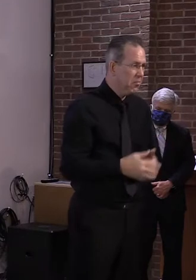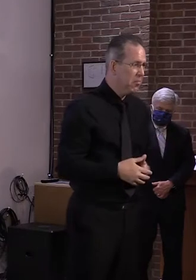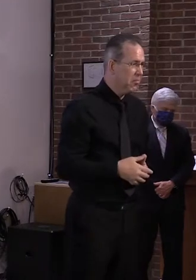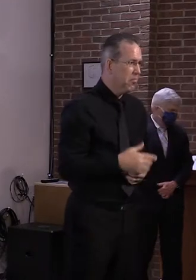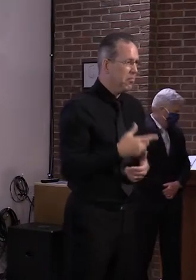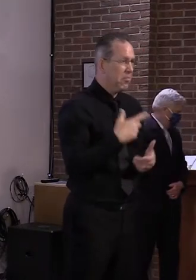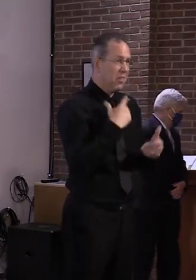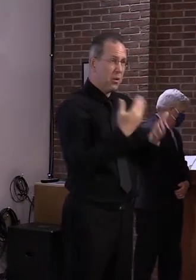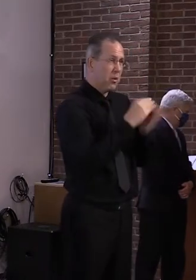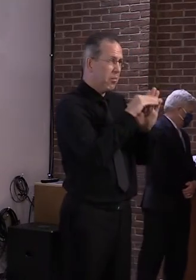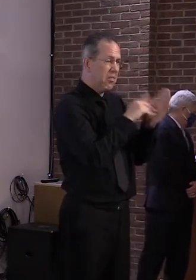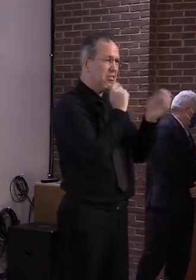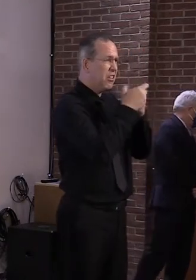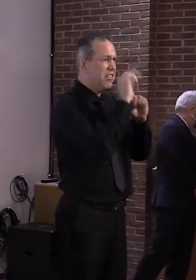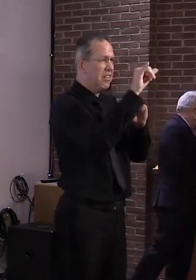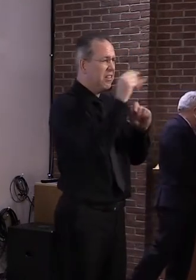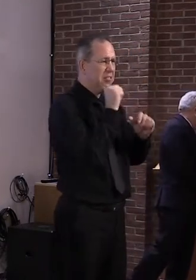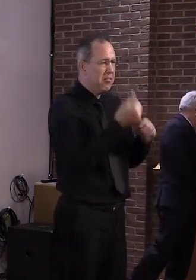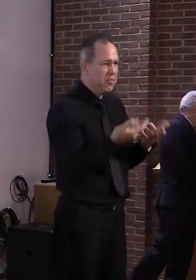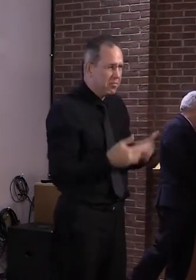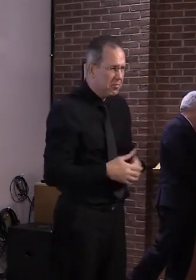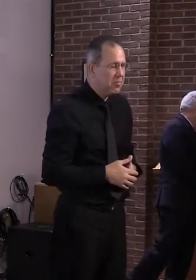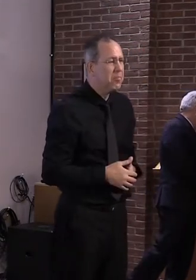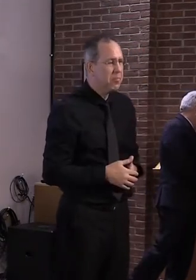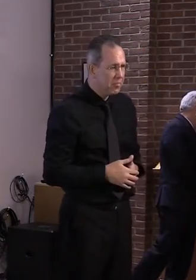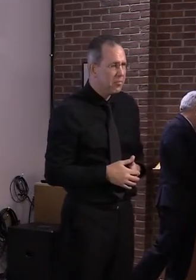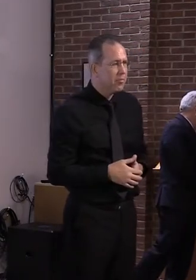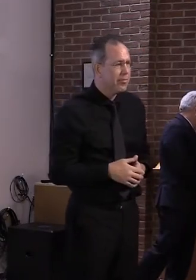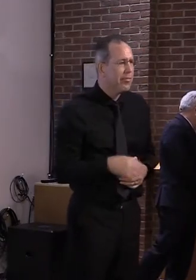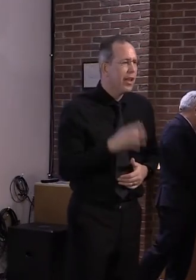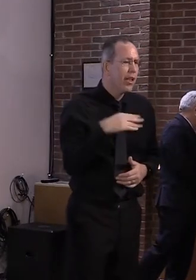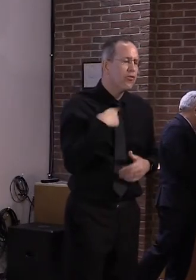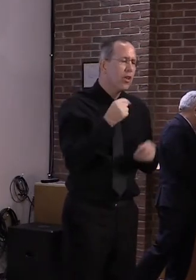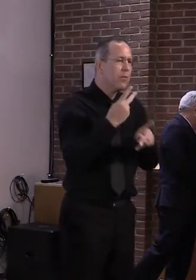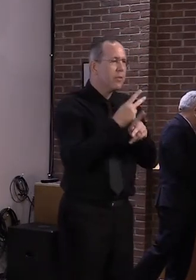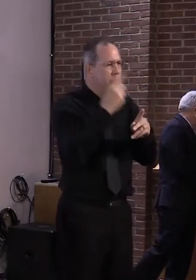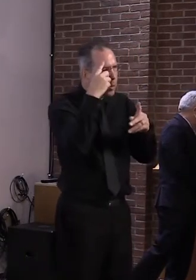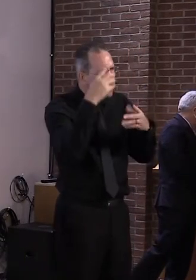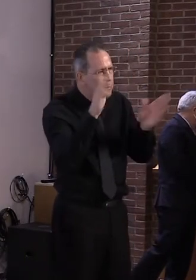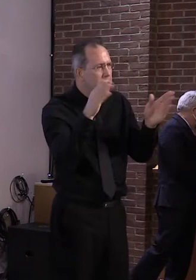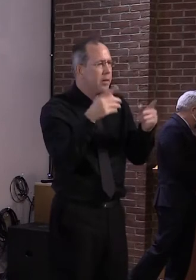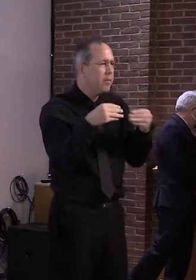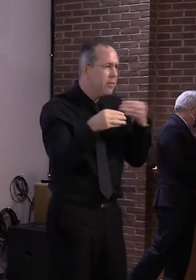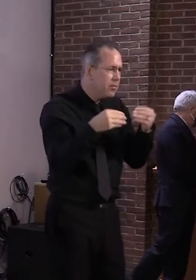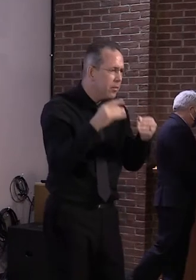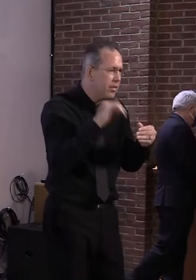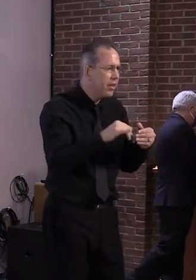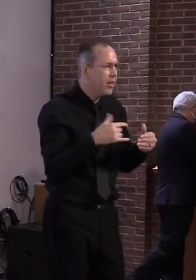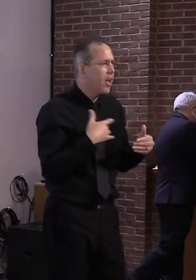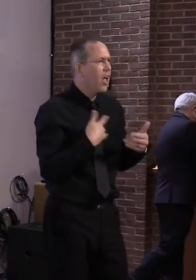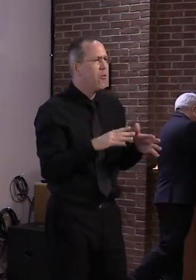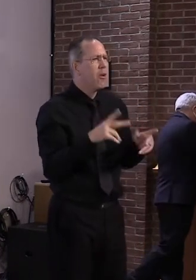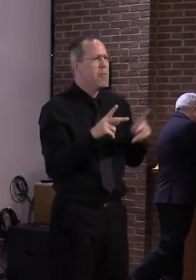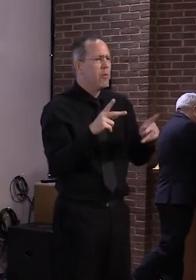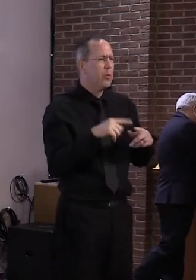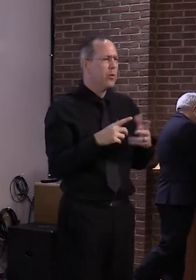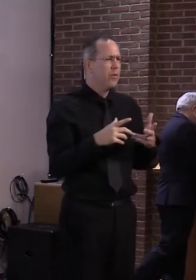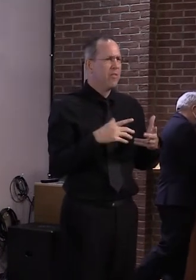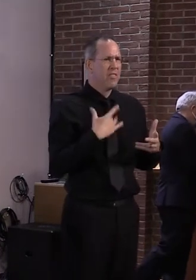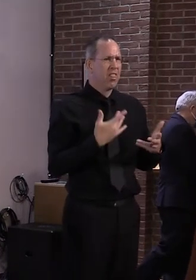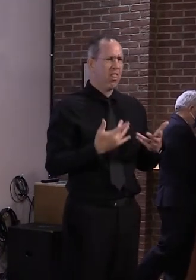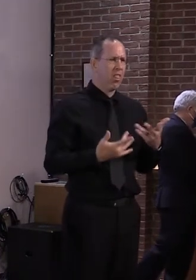know, we're going to have, there's going to be some give and take. I don't want people to just to feel that they can go